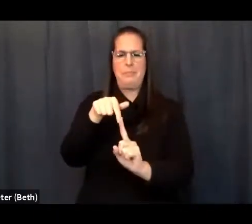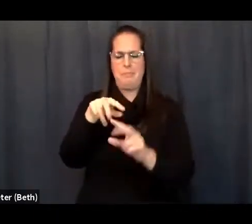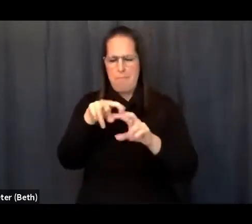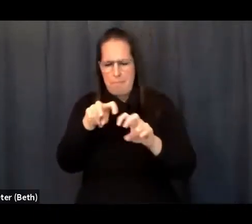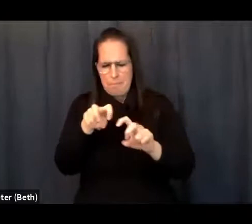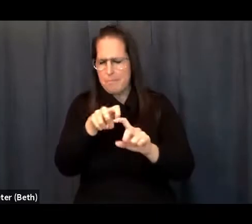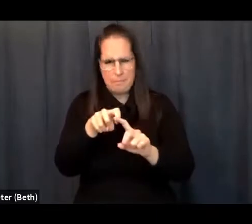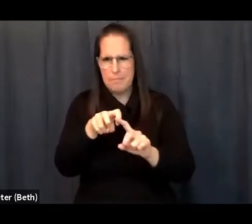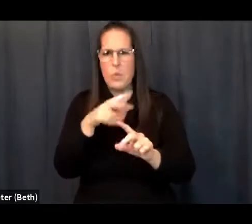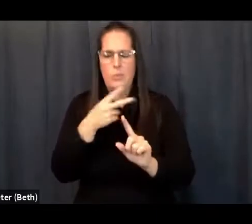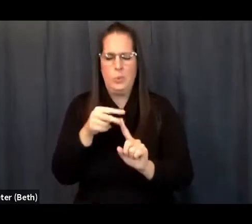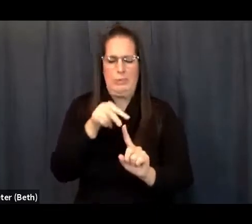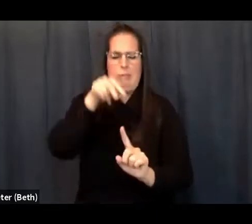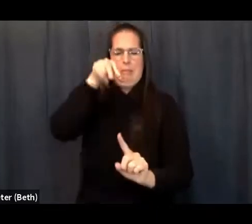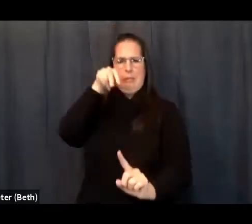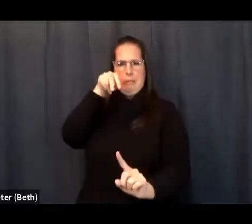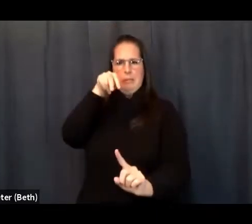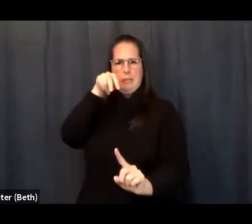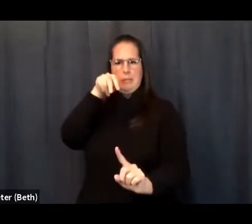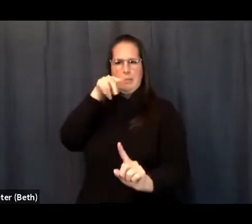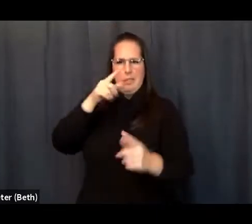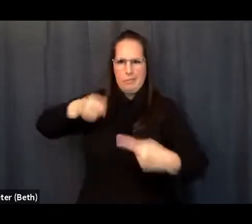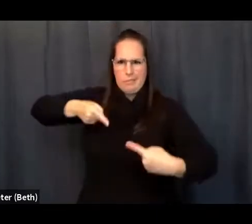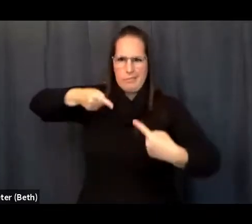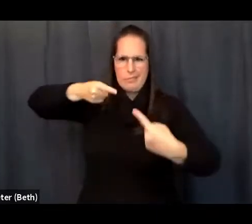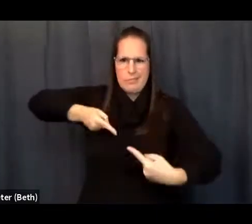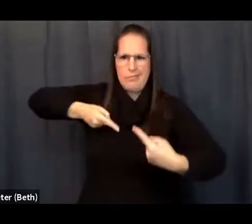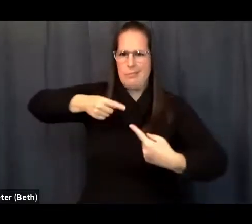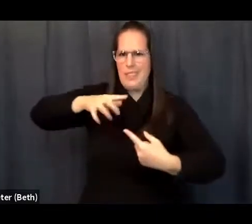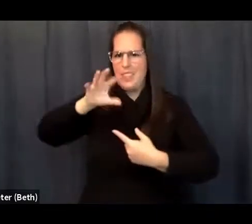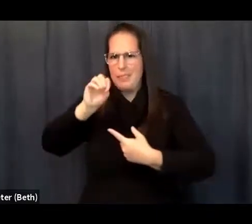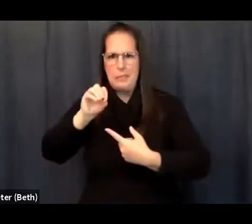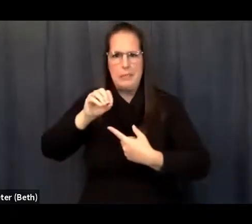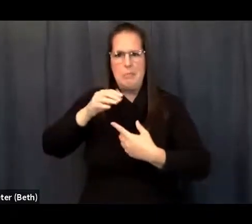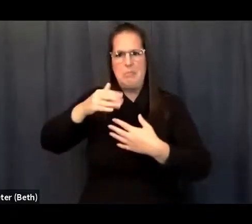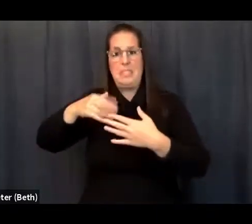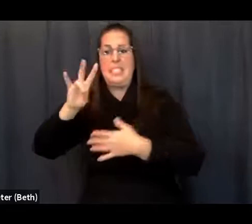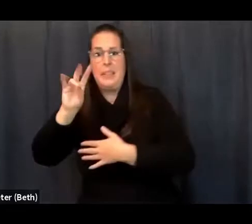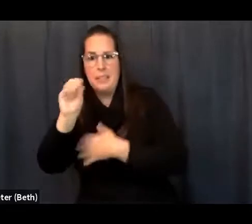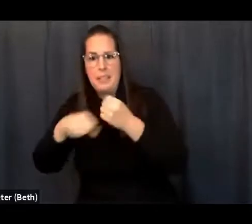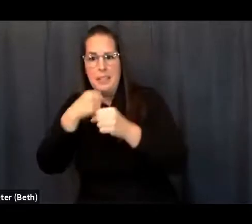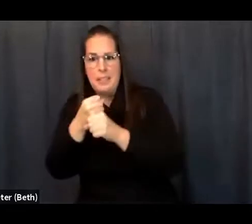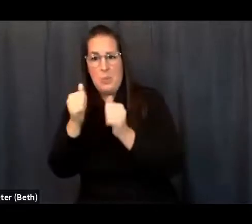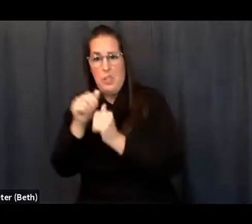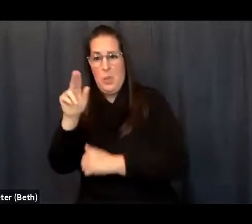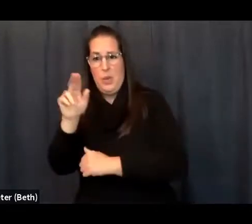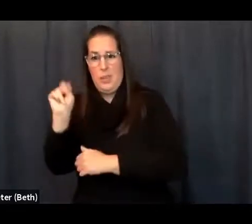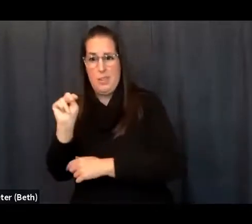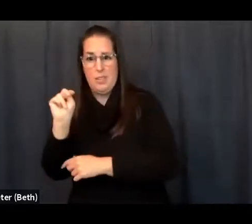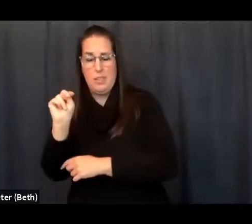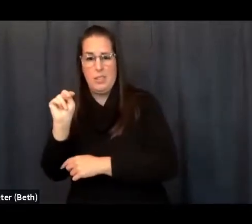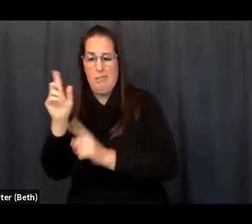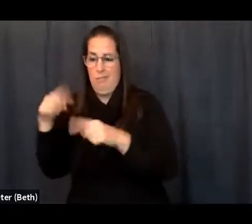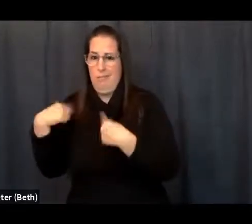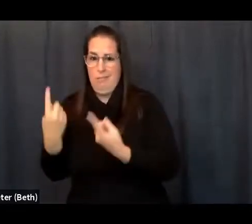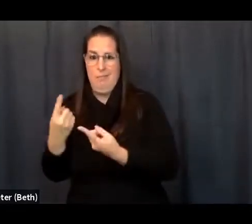problem. We've been trying for 50, 20, 70 years actually with the United Nations, with its Human Rights